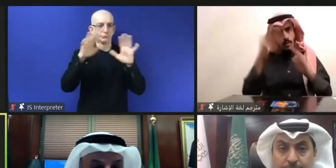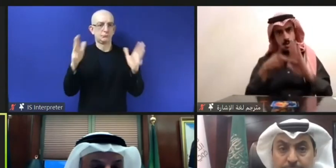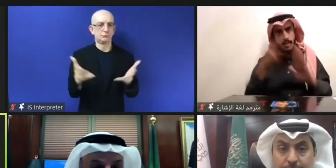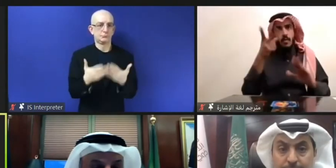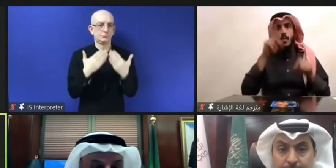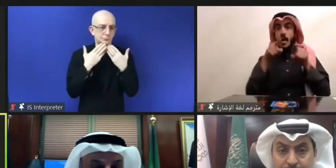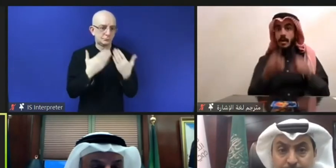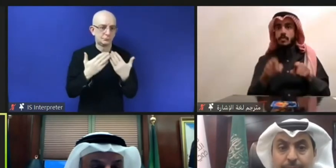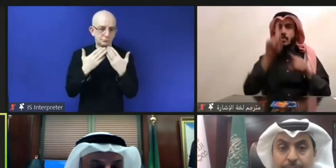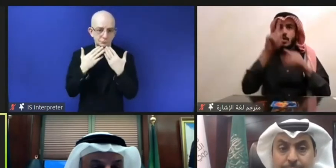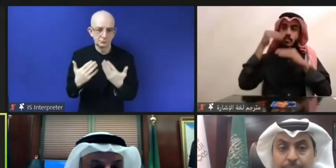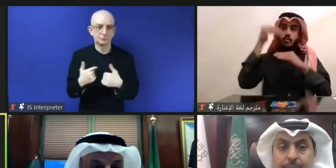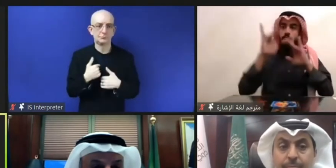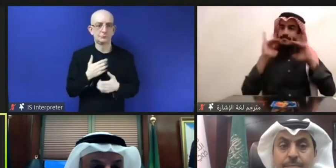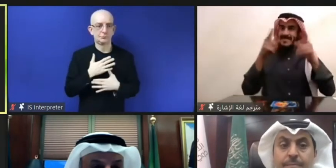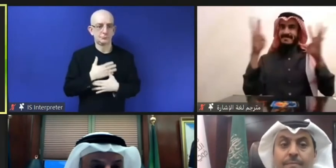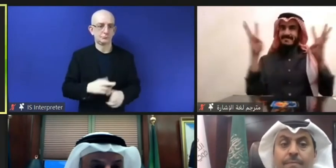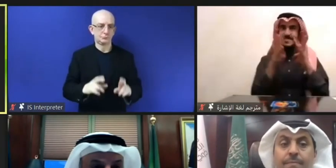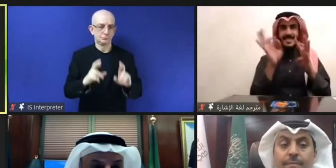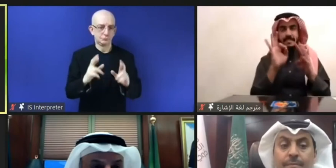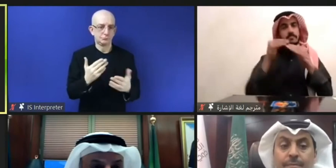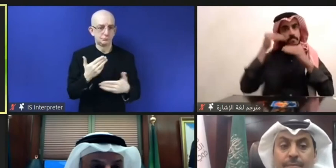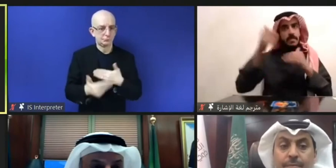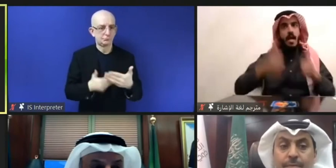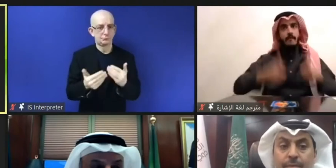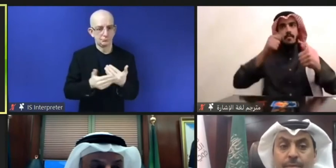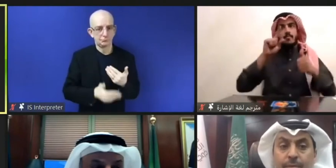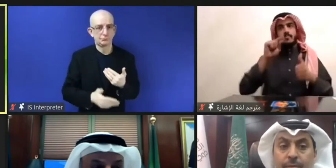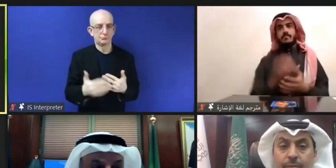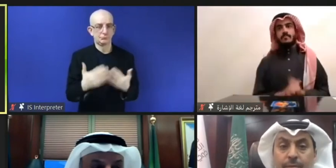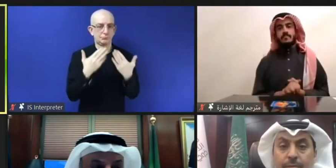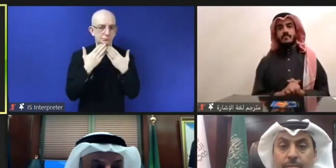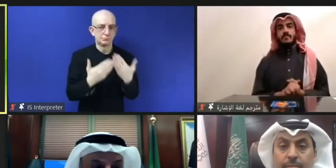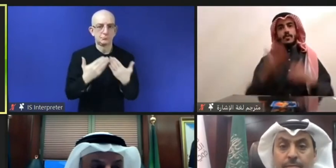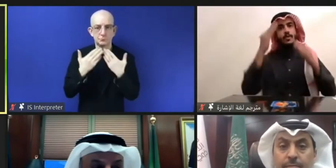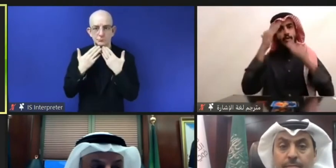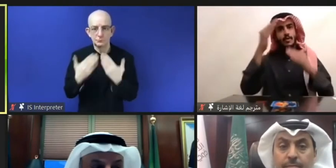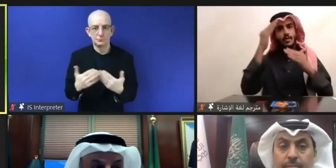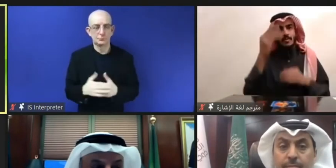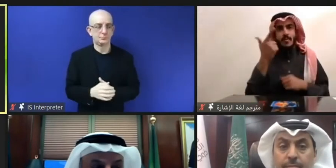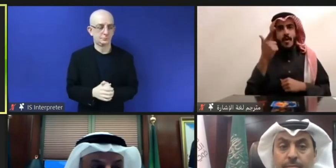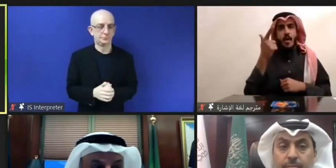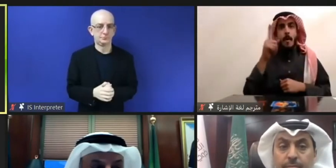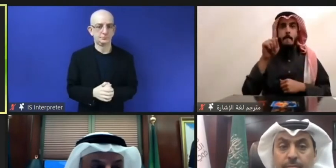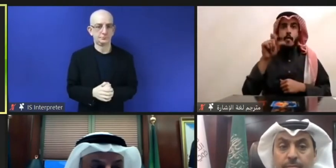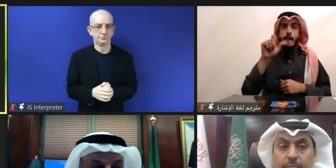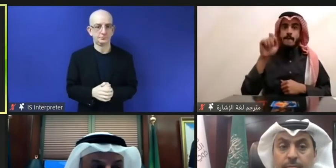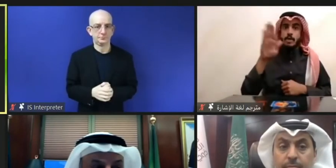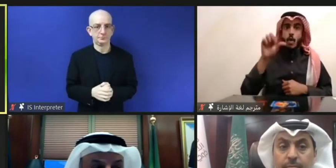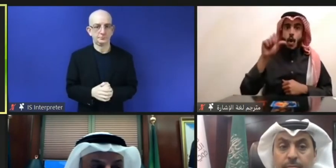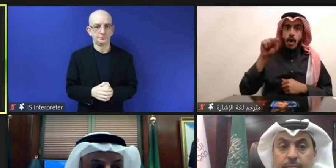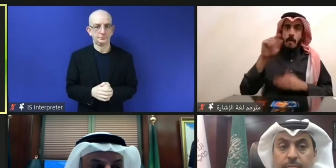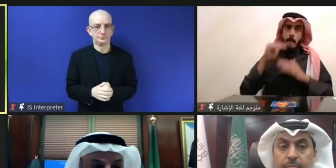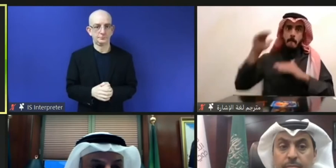Thank you so much. Thank you so much, Professor Abdulmonem, for your words. And hopefully that the Institute on